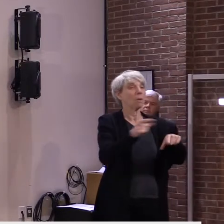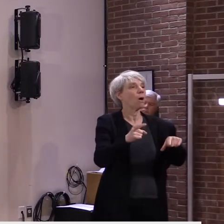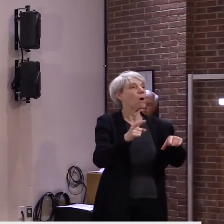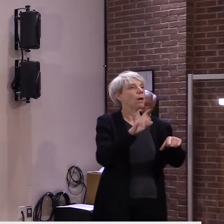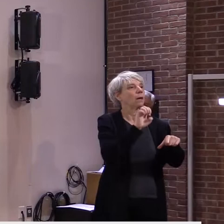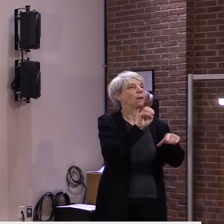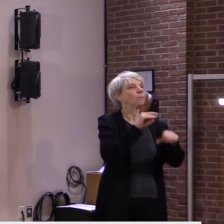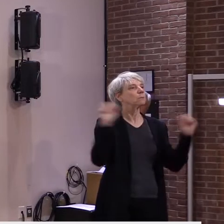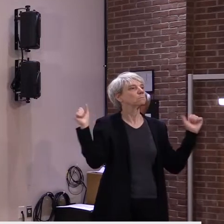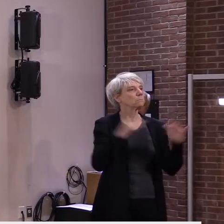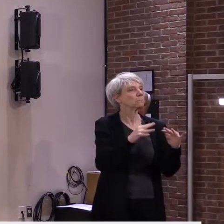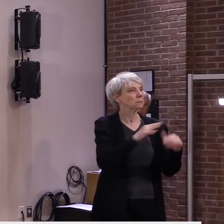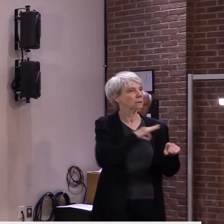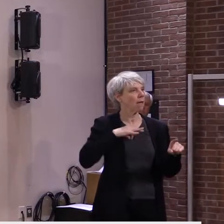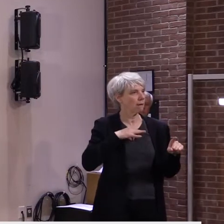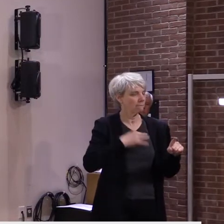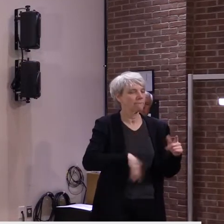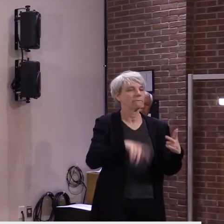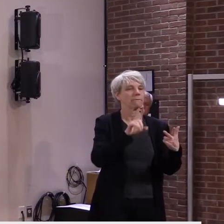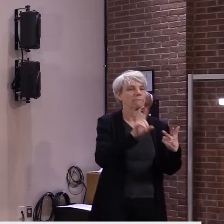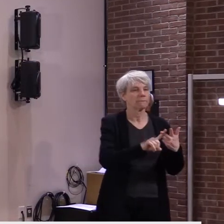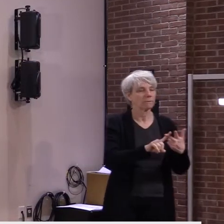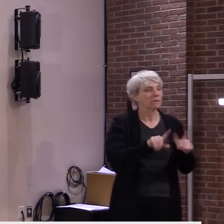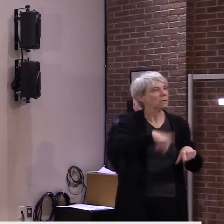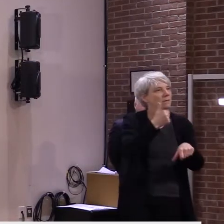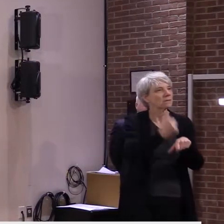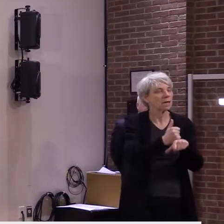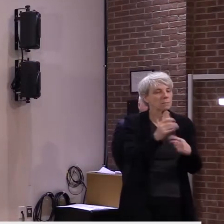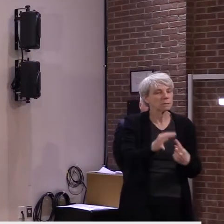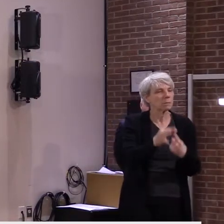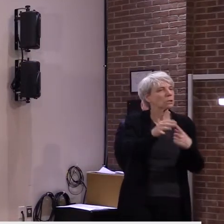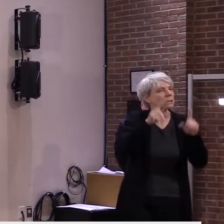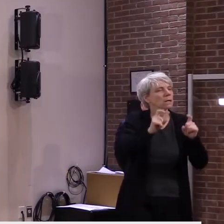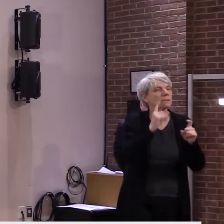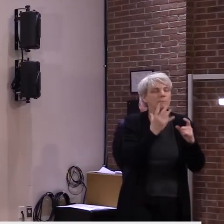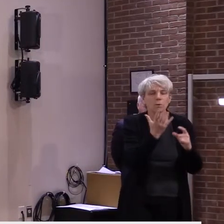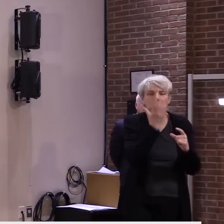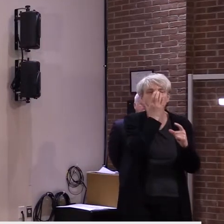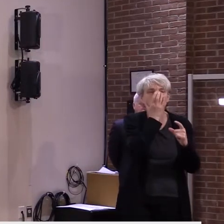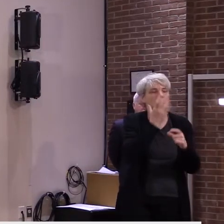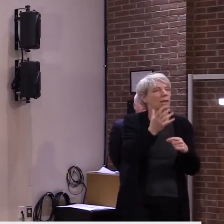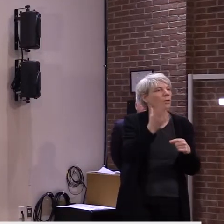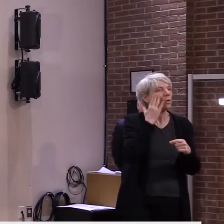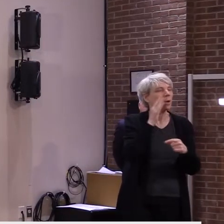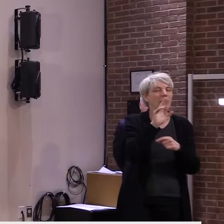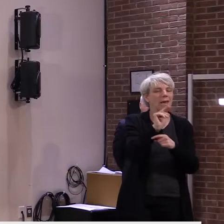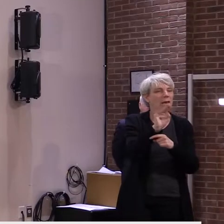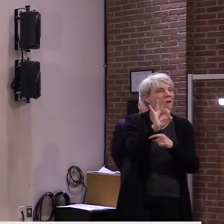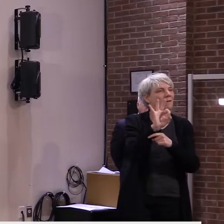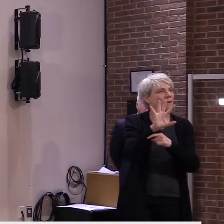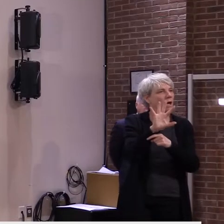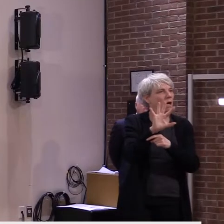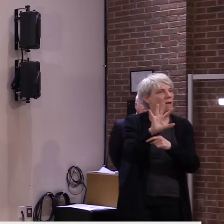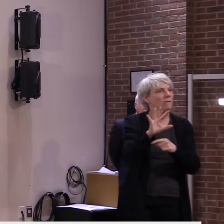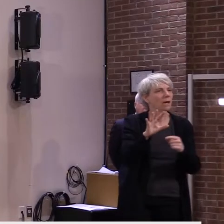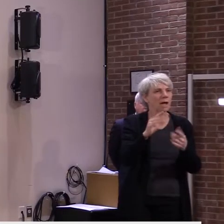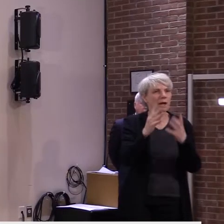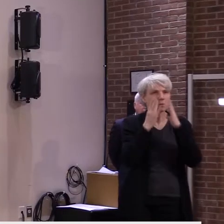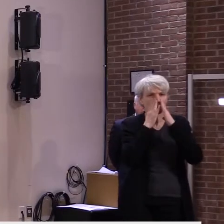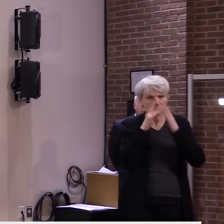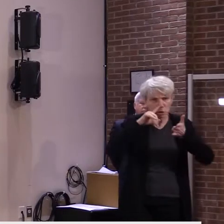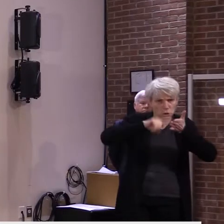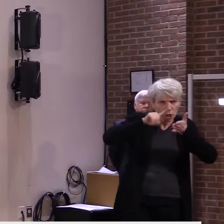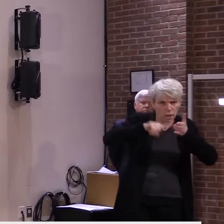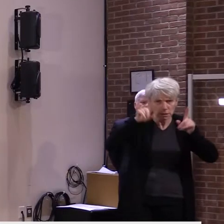conducted emergency respirator fit testing for skilled nursing facilities, created in-home or on-site